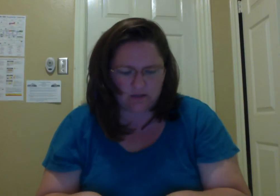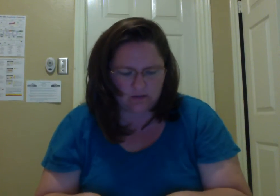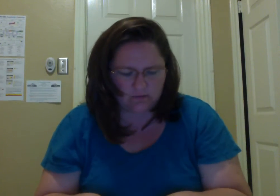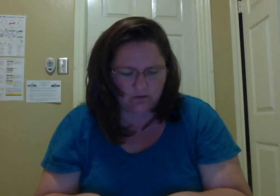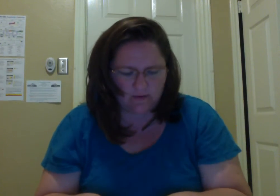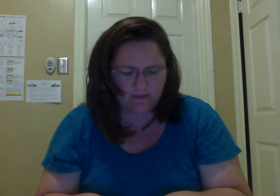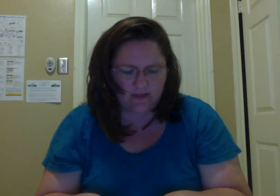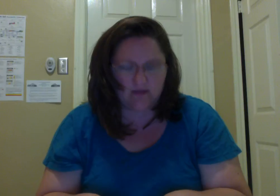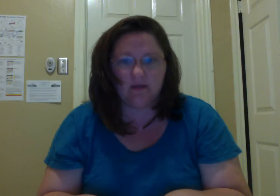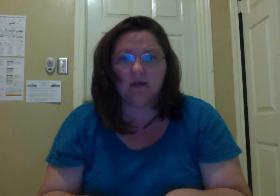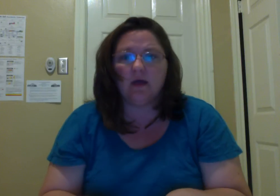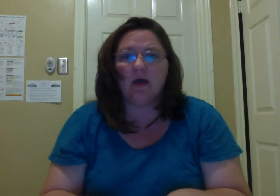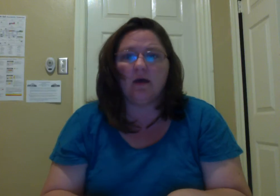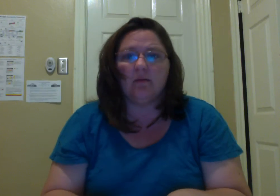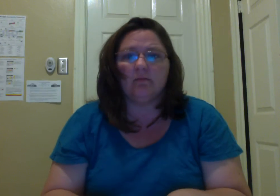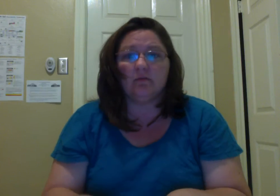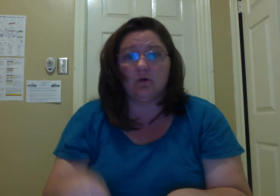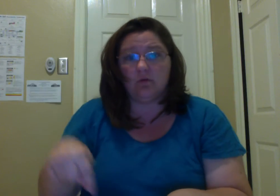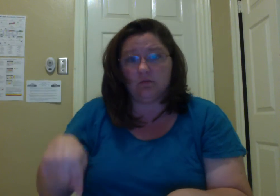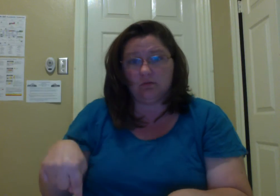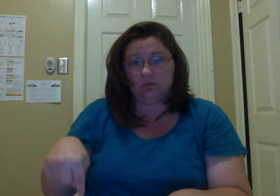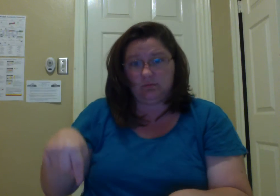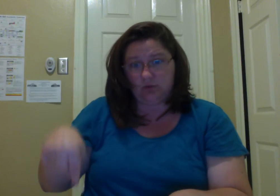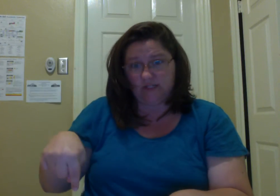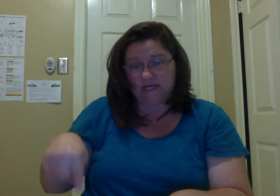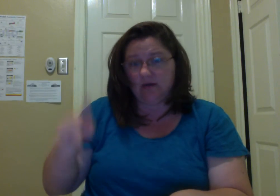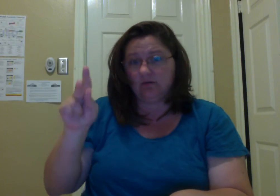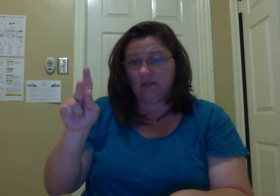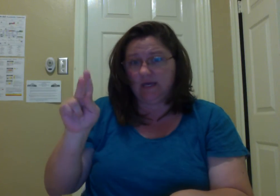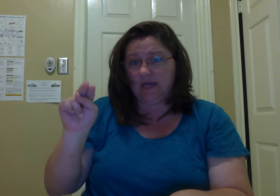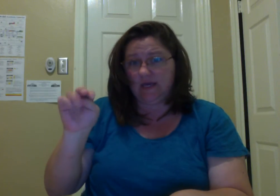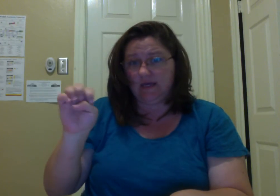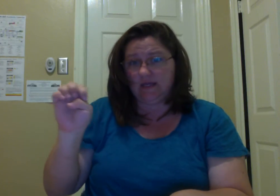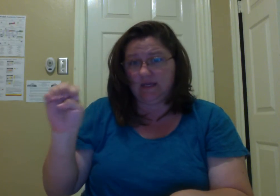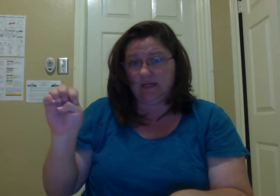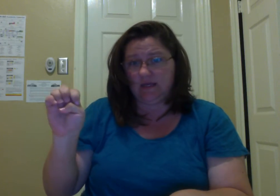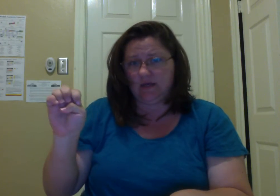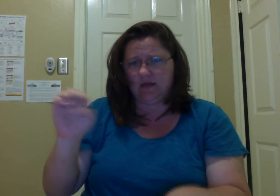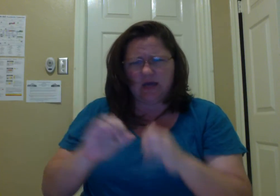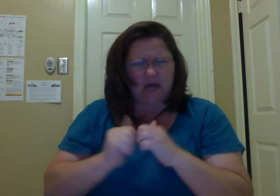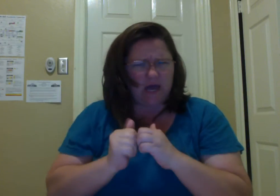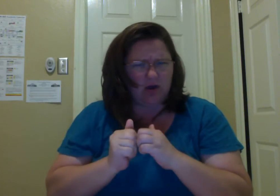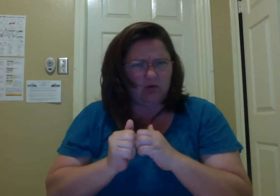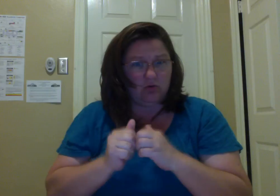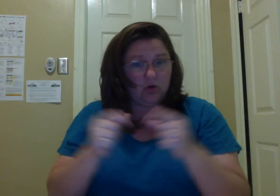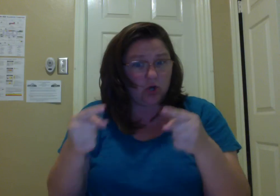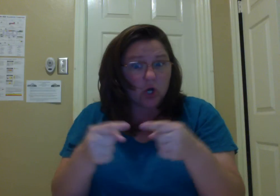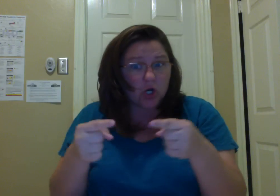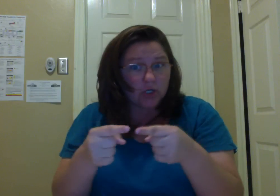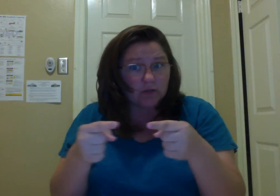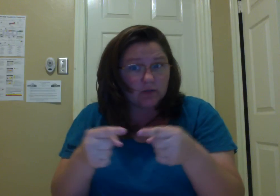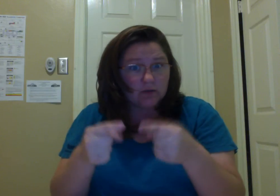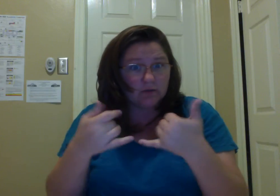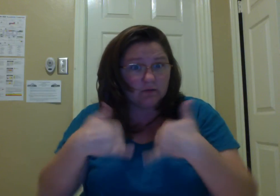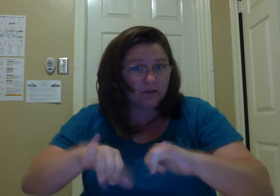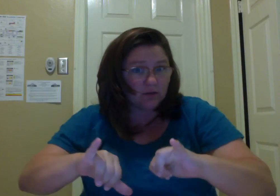So, and then, so point down Knee. How? Hurt? Still?